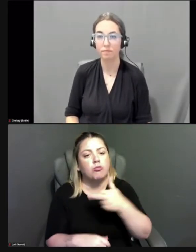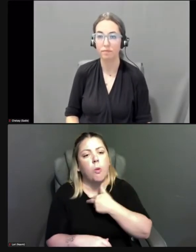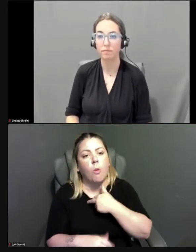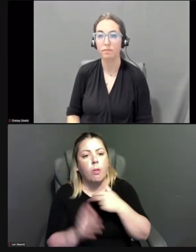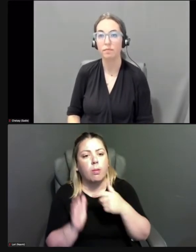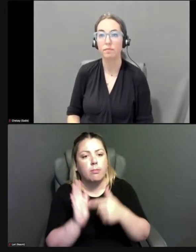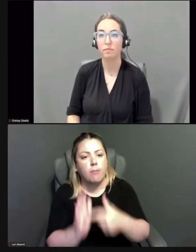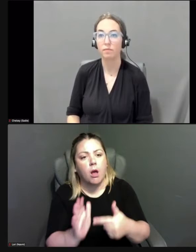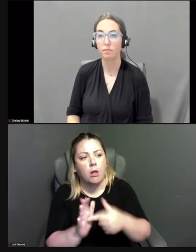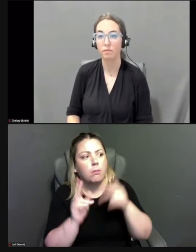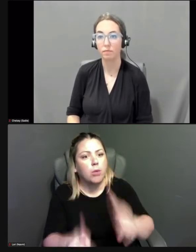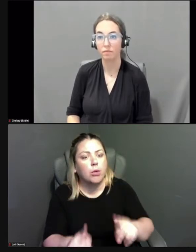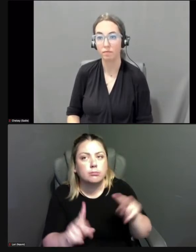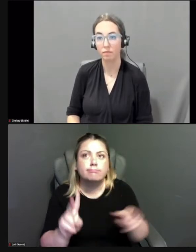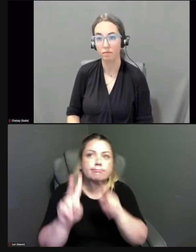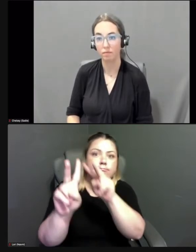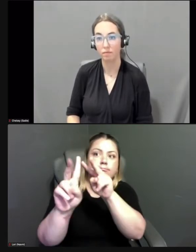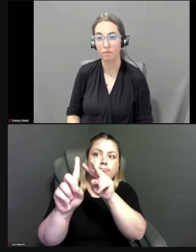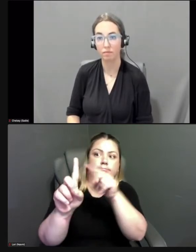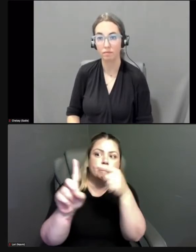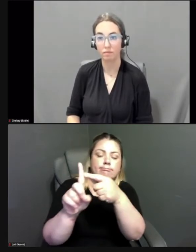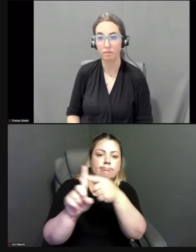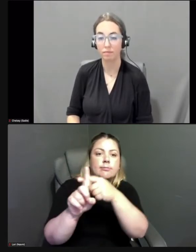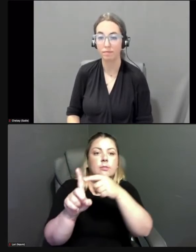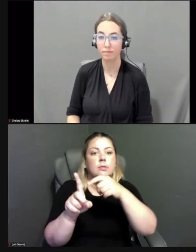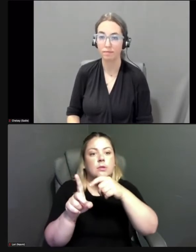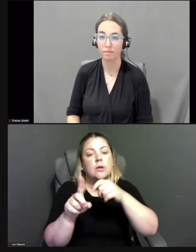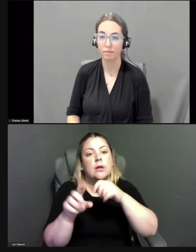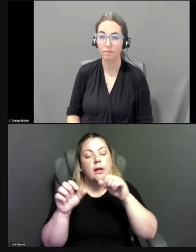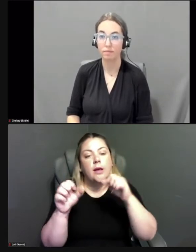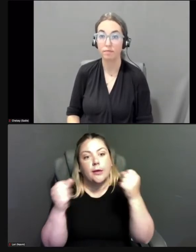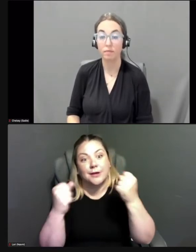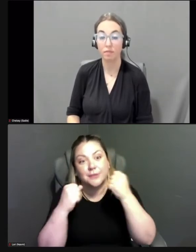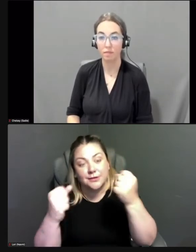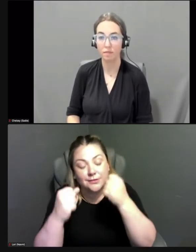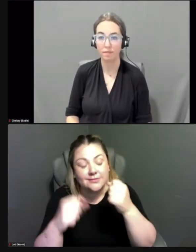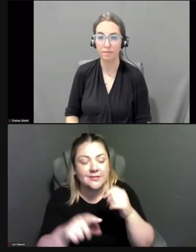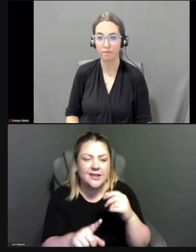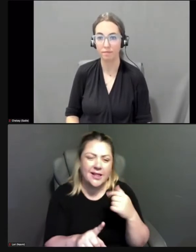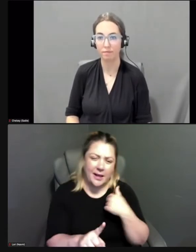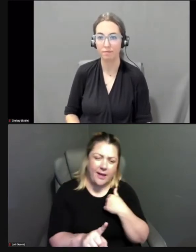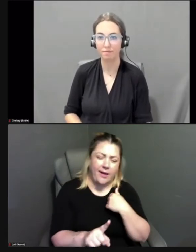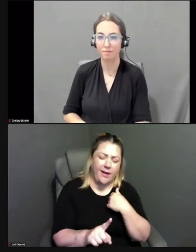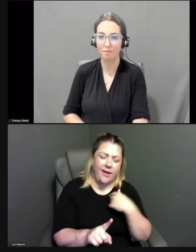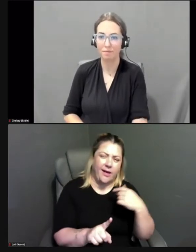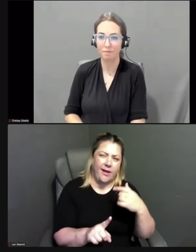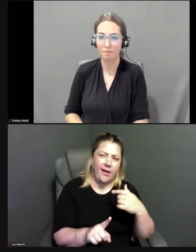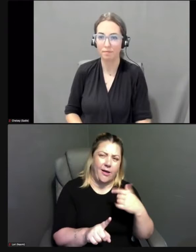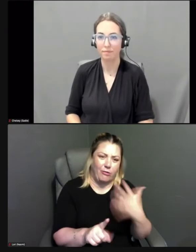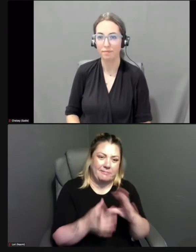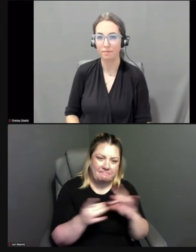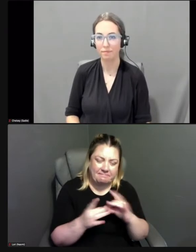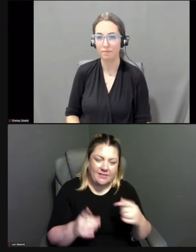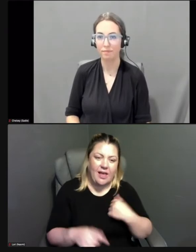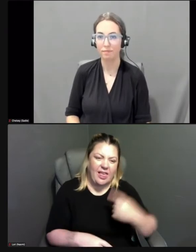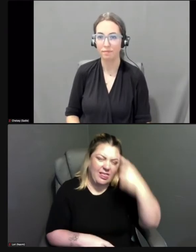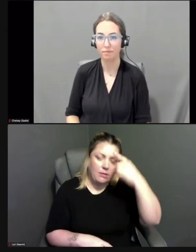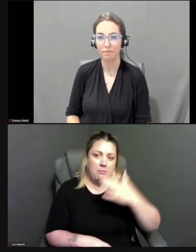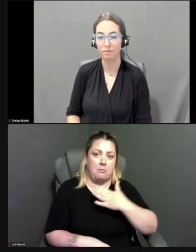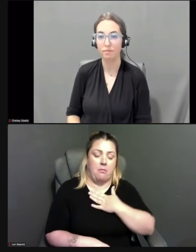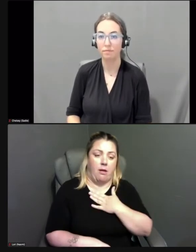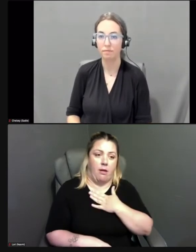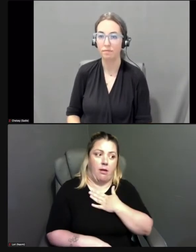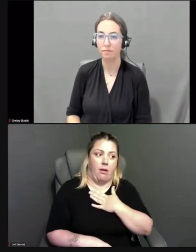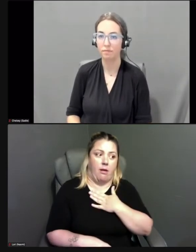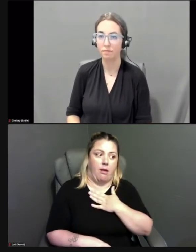like I talked about sort of how my view on exercise, I think probably came from, to some extent, the people around me in my